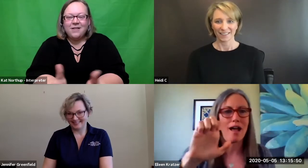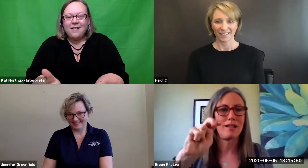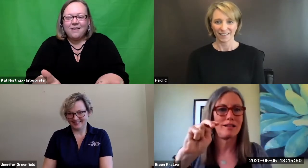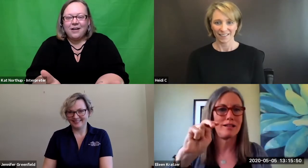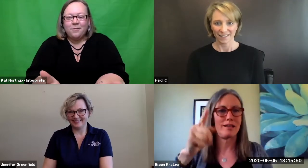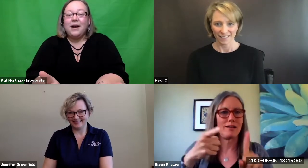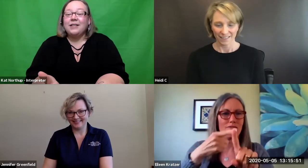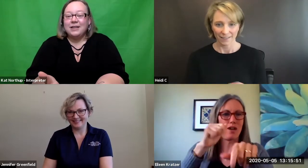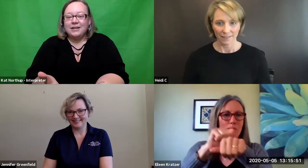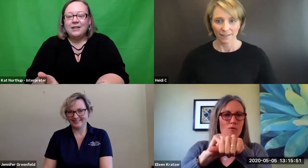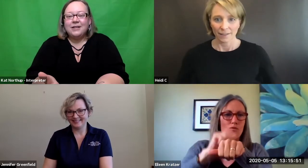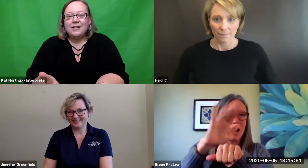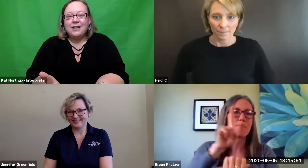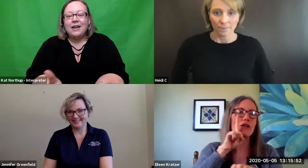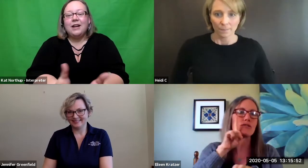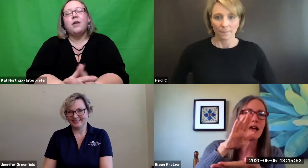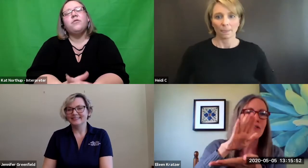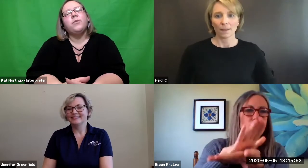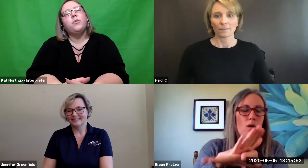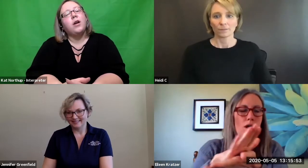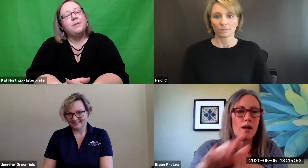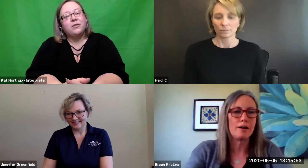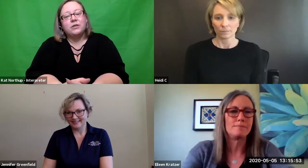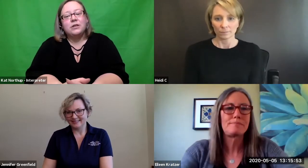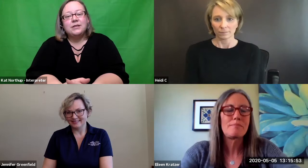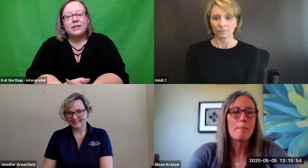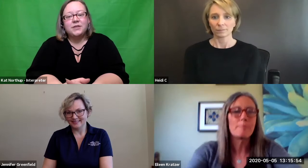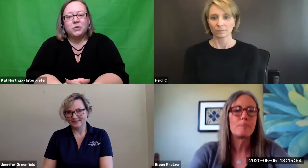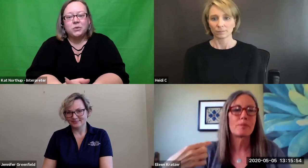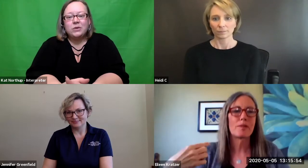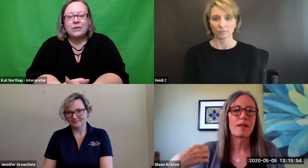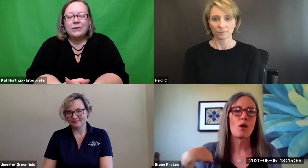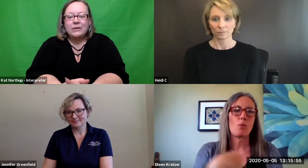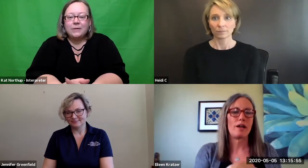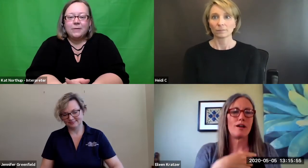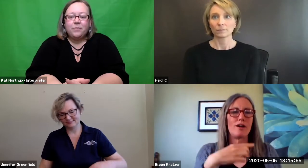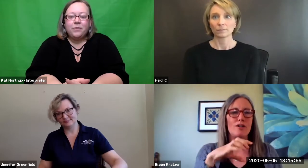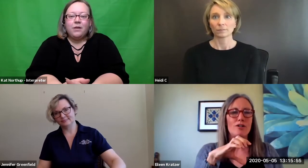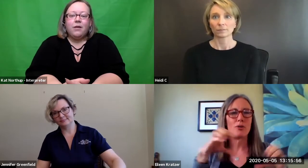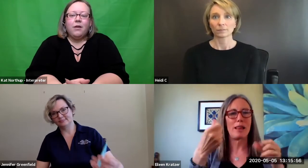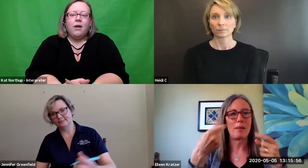Hello, I'm Eileen, and I'm from the Rocky Mountain Deaf School.